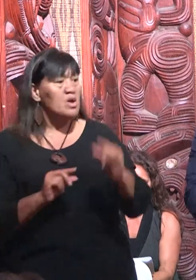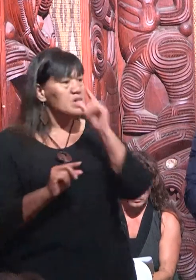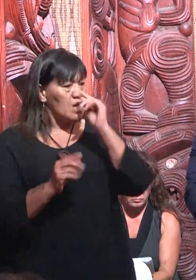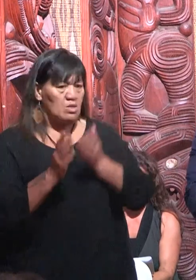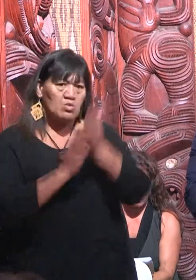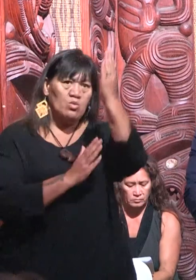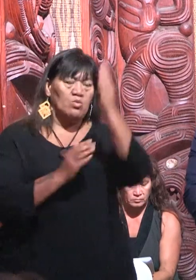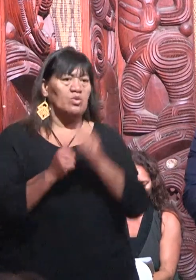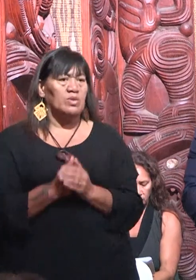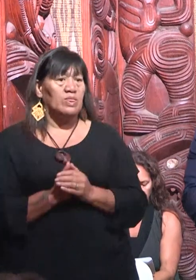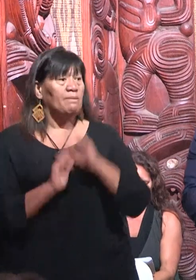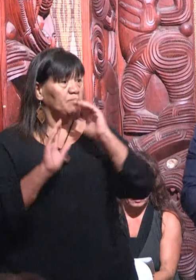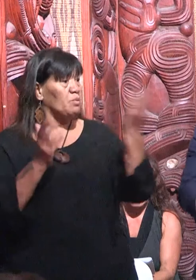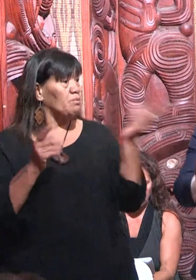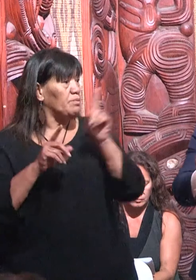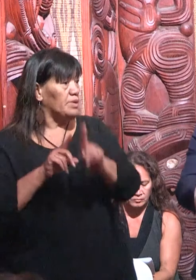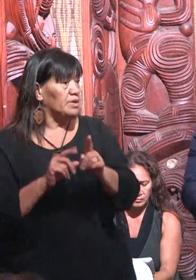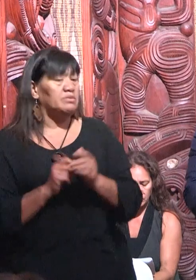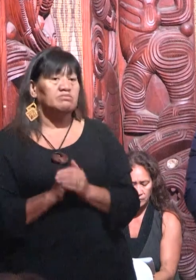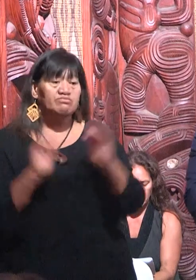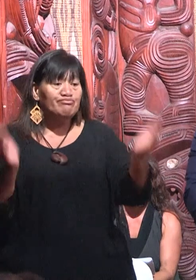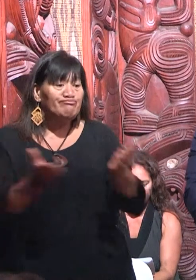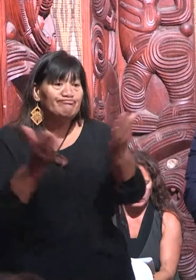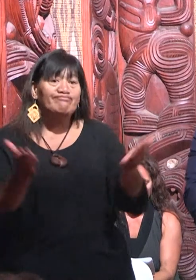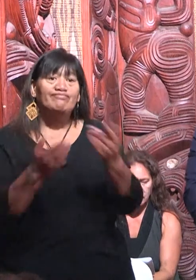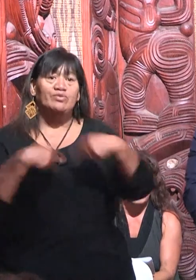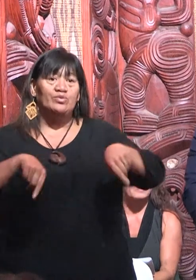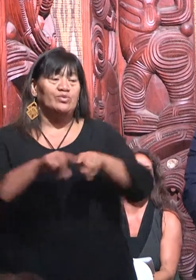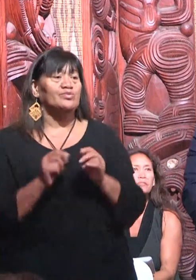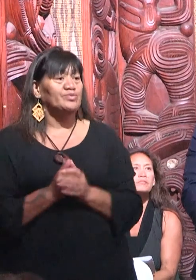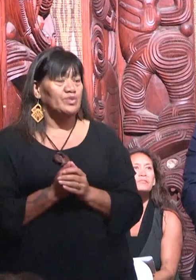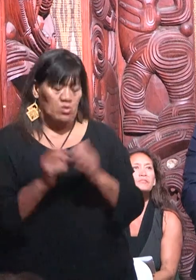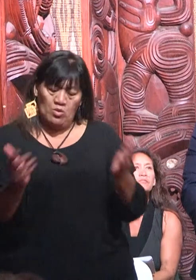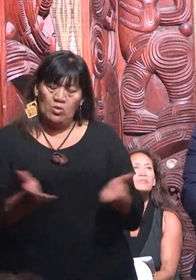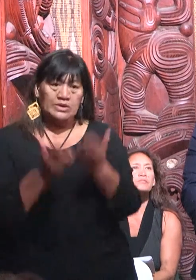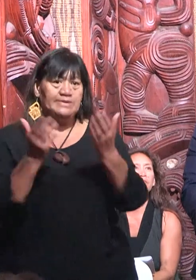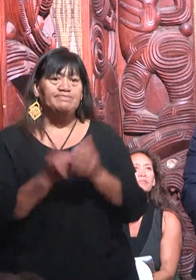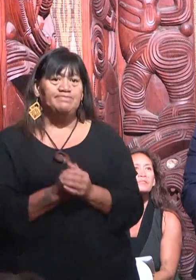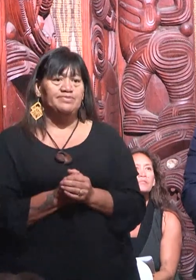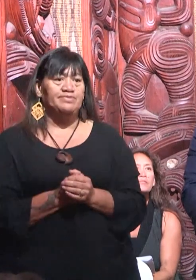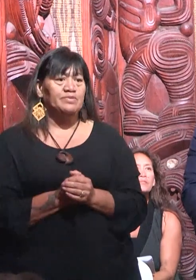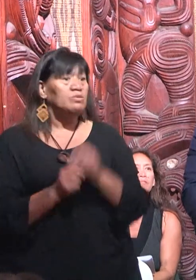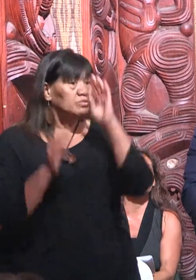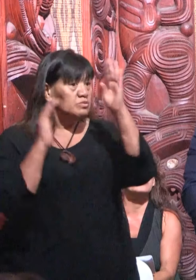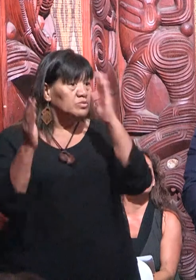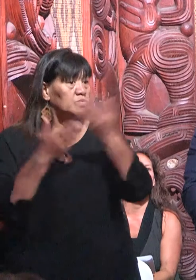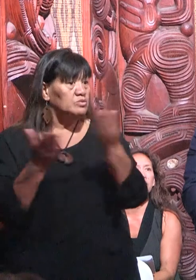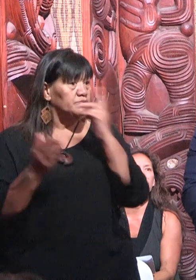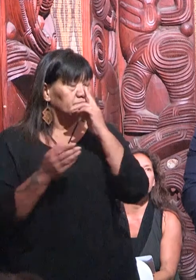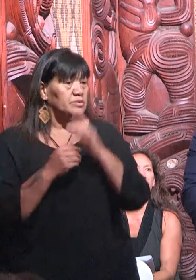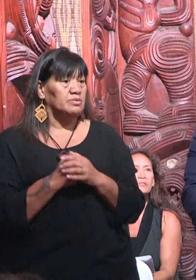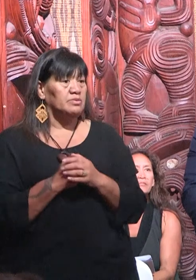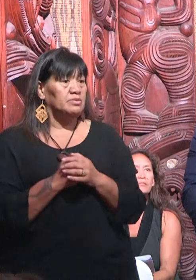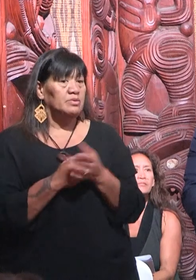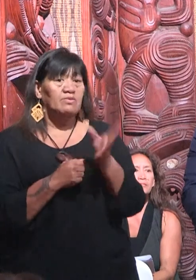tukirau. Oki mai, oki mai, oki mai. Kia rana tātou kātatoa tōra mātua